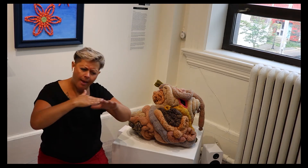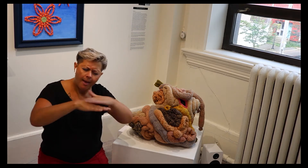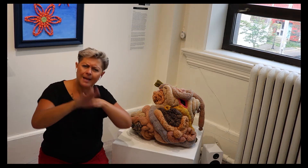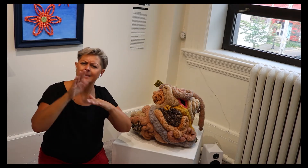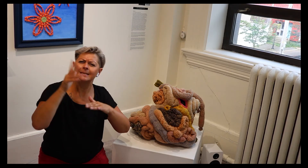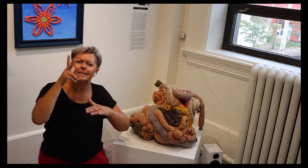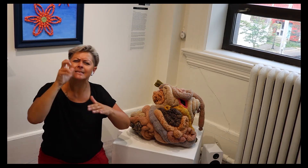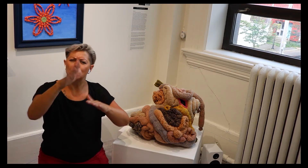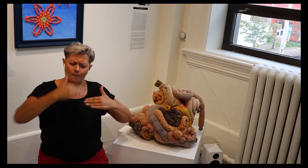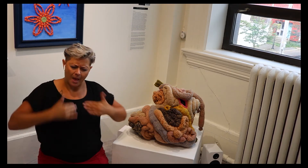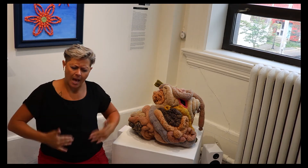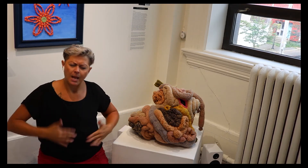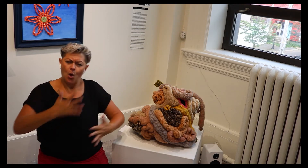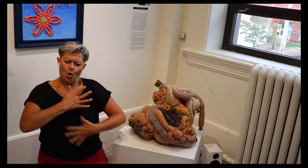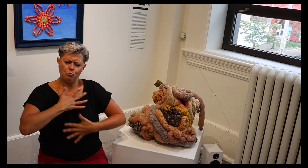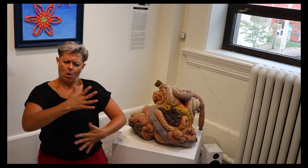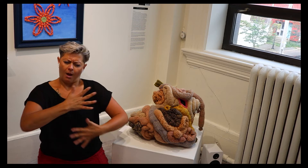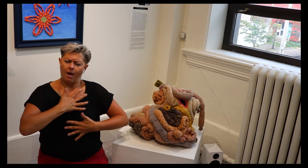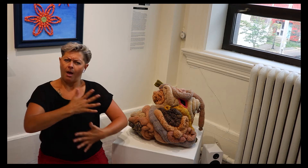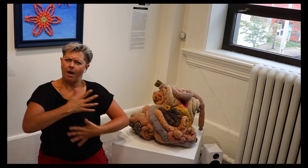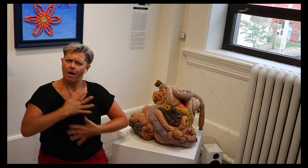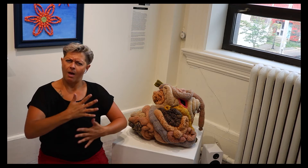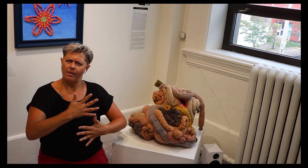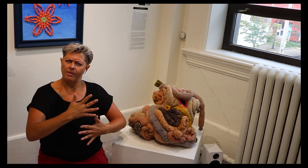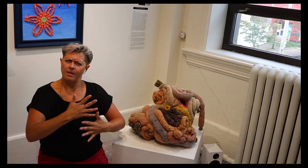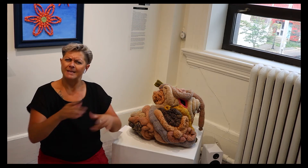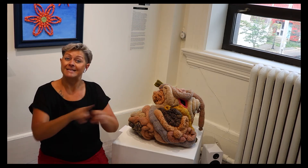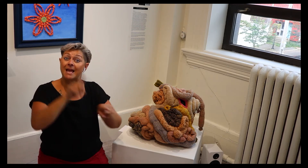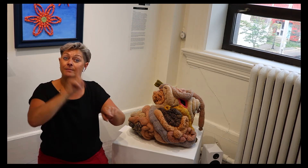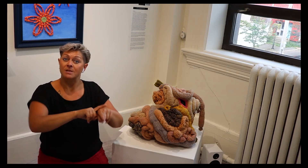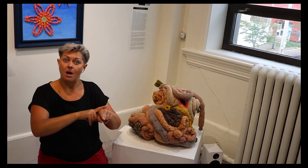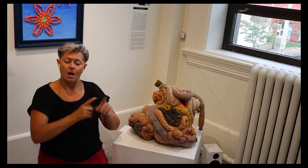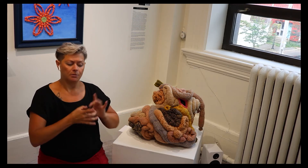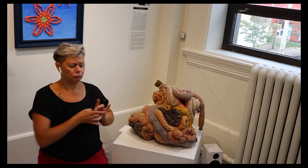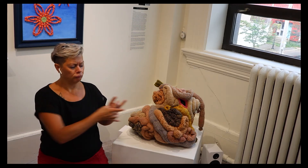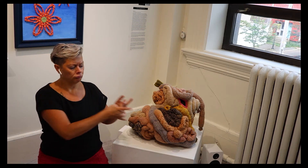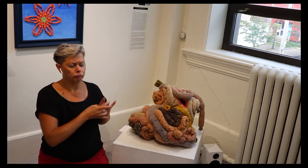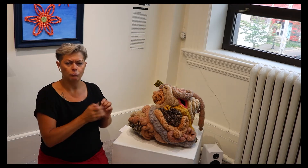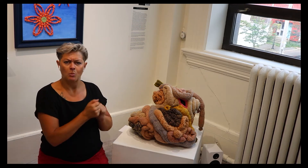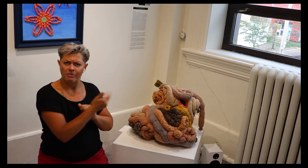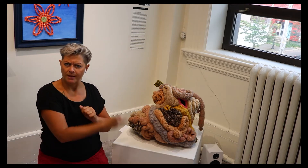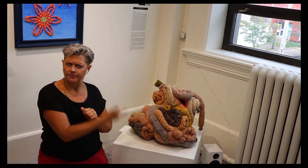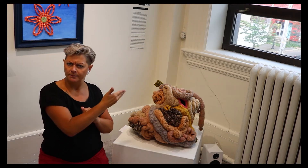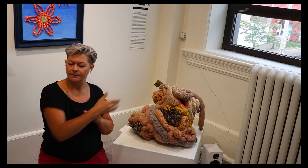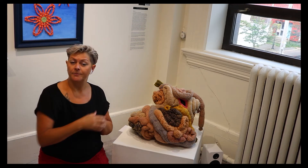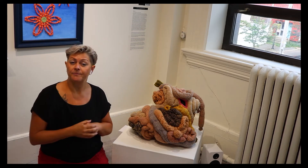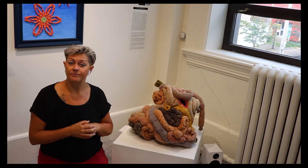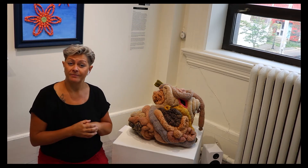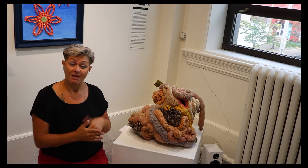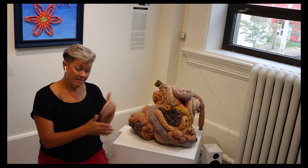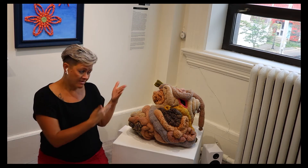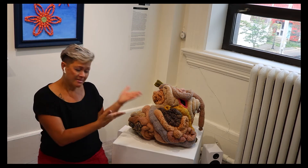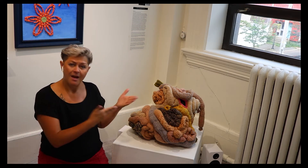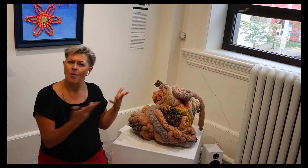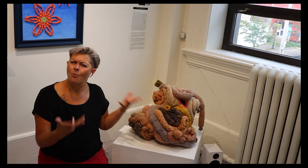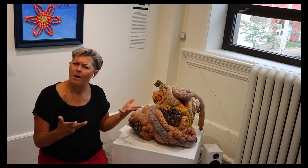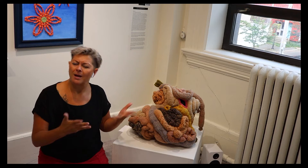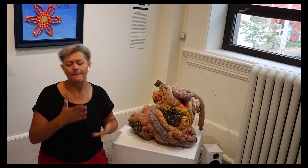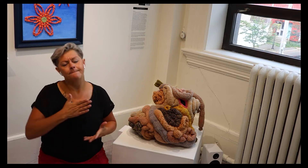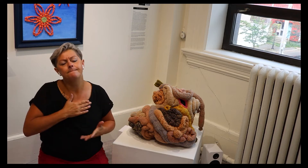and internal state while interacting with the piece. The work is a gentle metaphor of my own experiences with